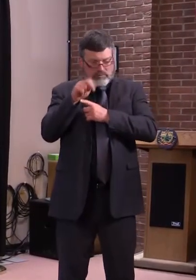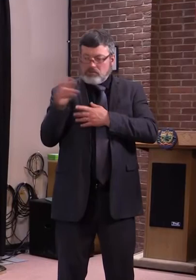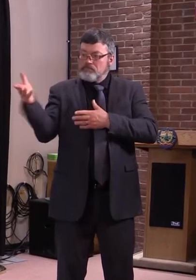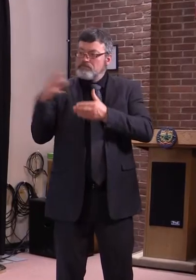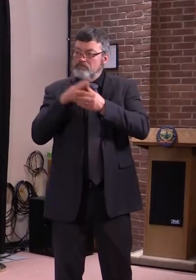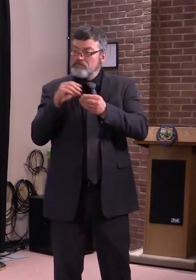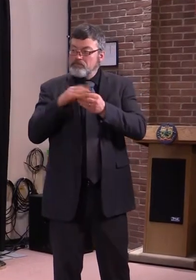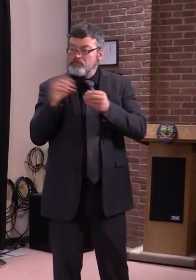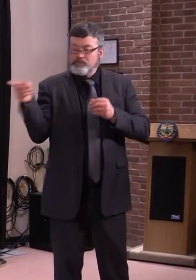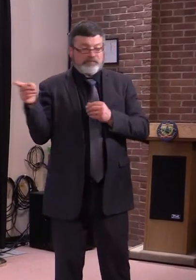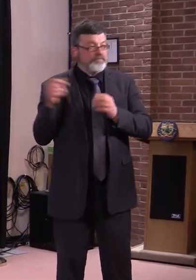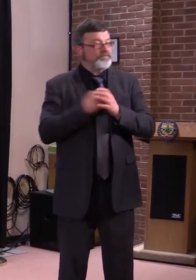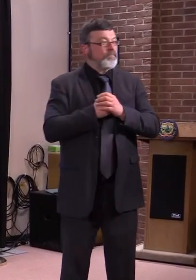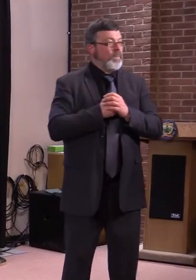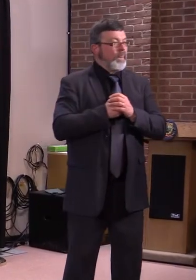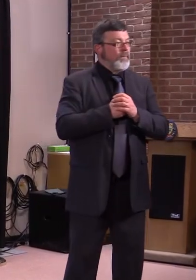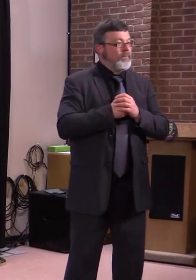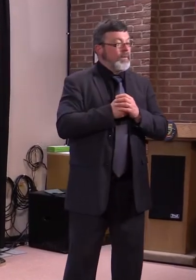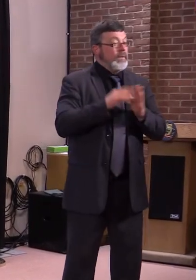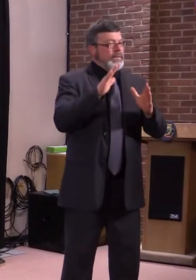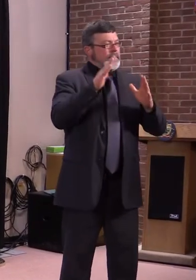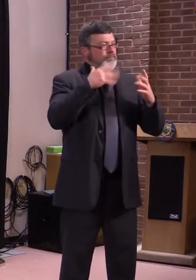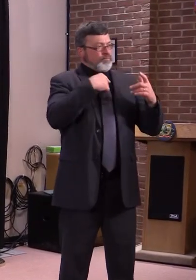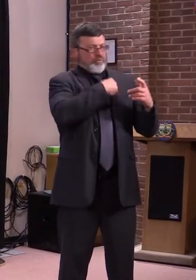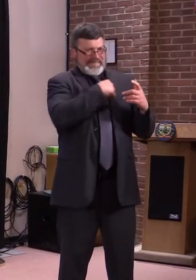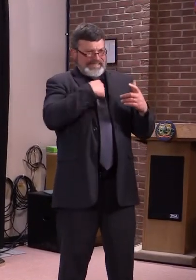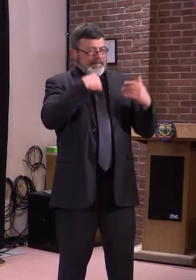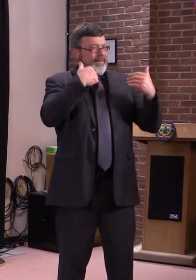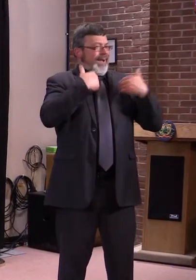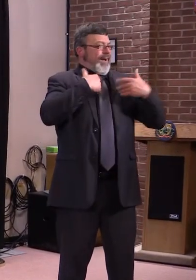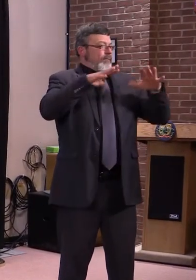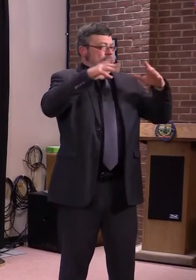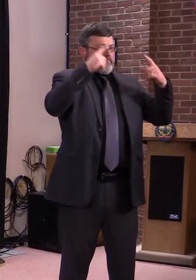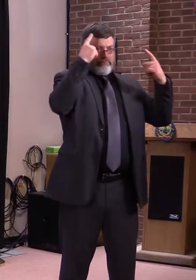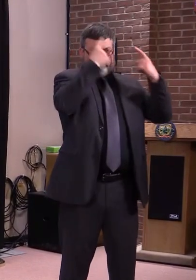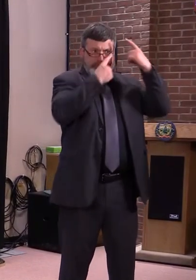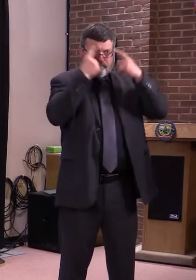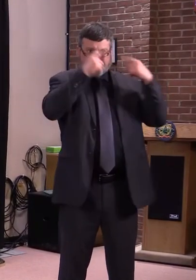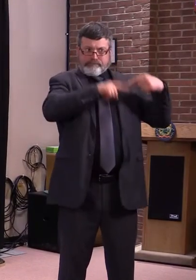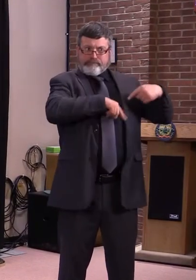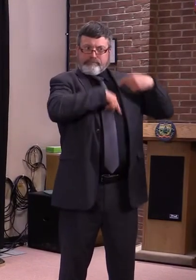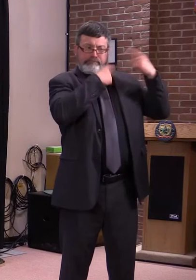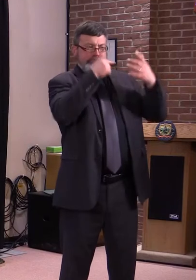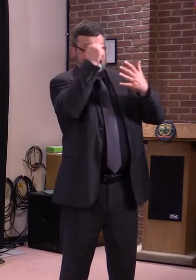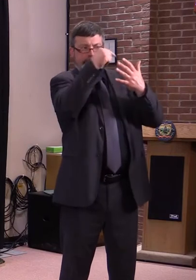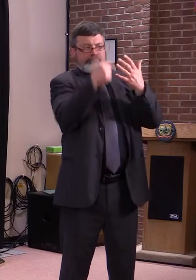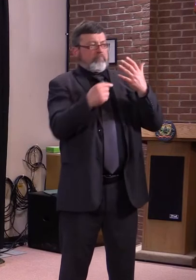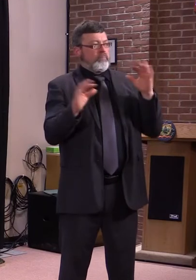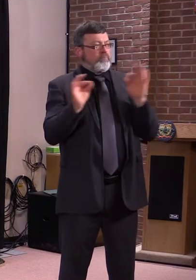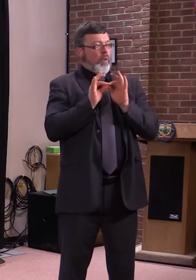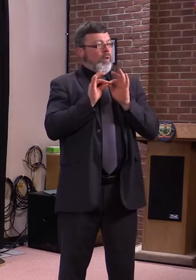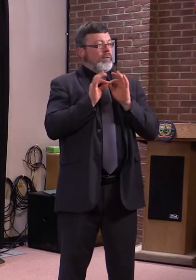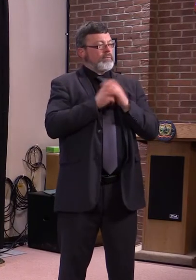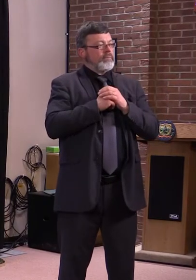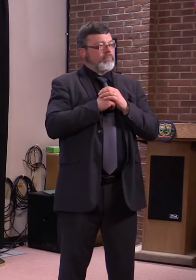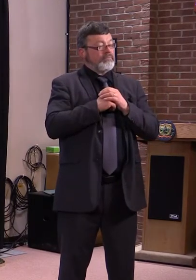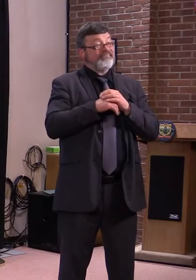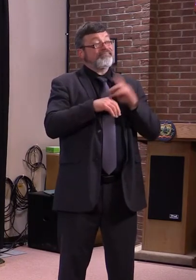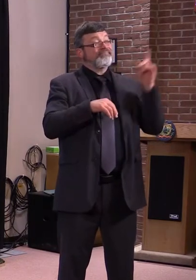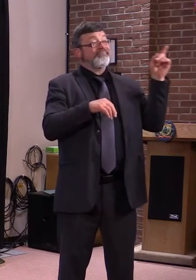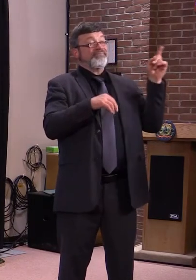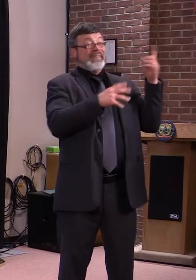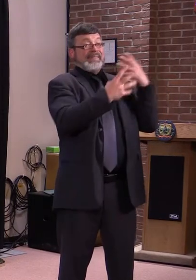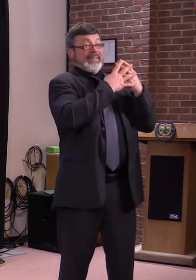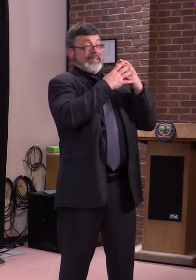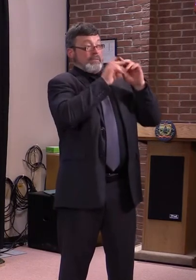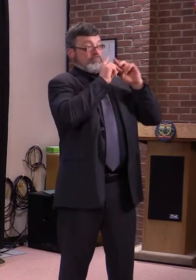it is something that we're considering significantly. So you may recall that the Department of Corrections participated in a